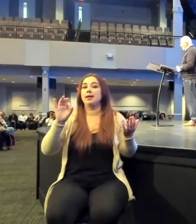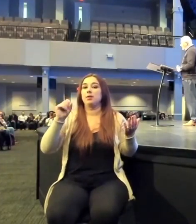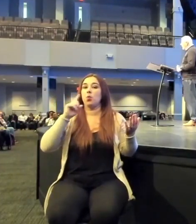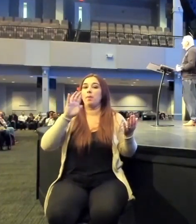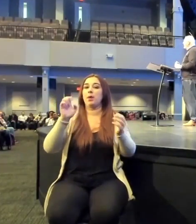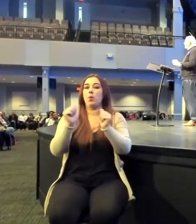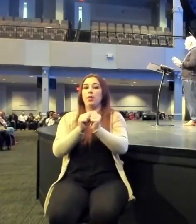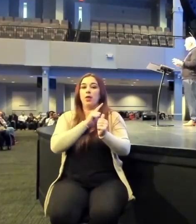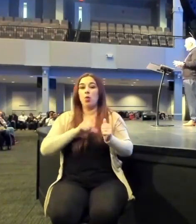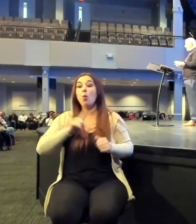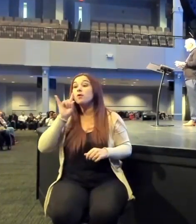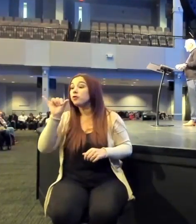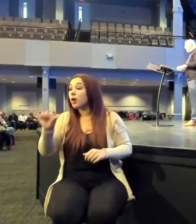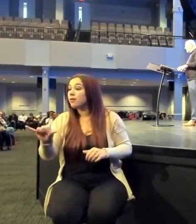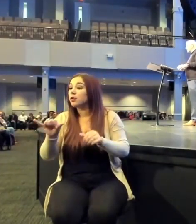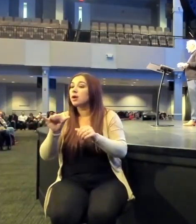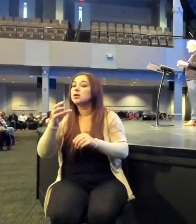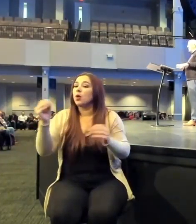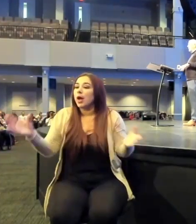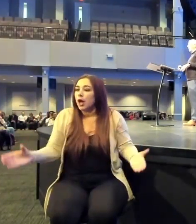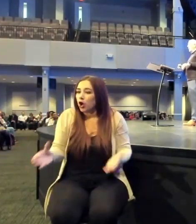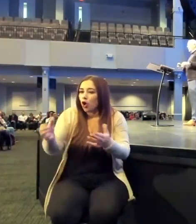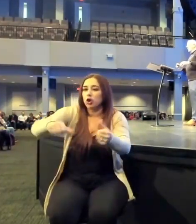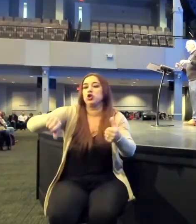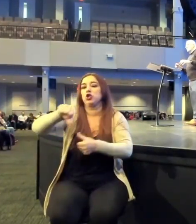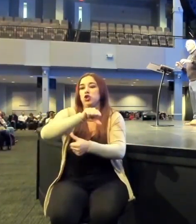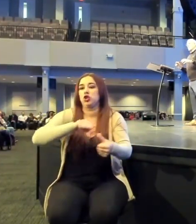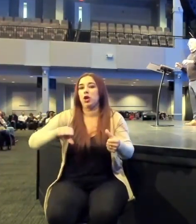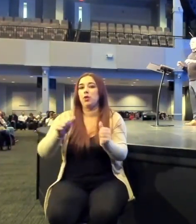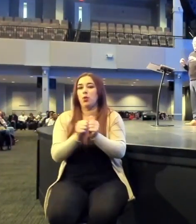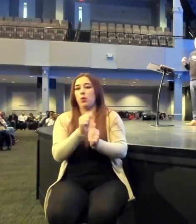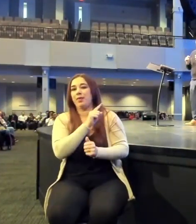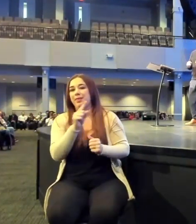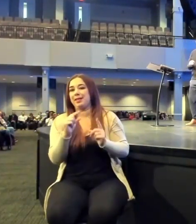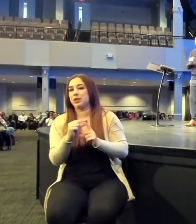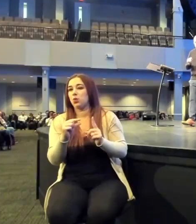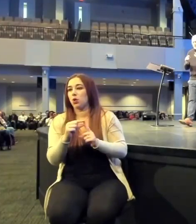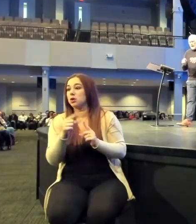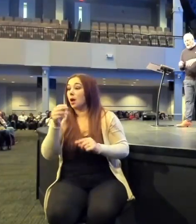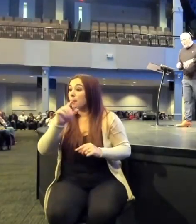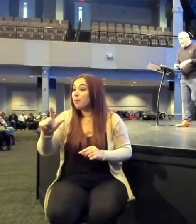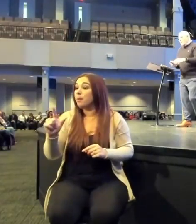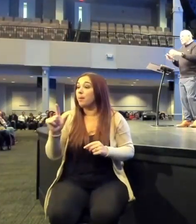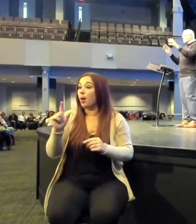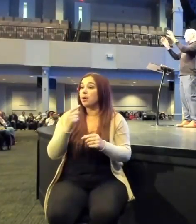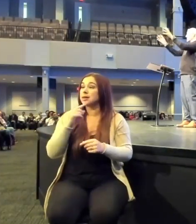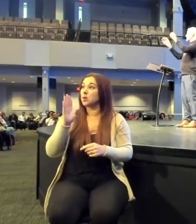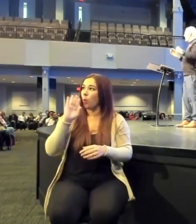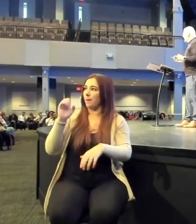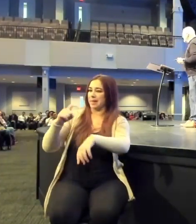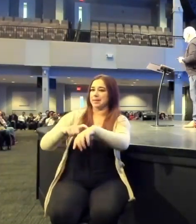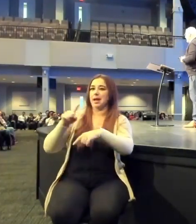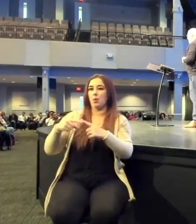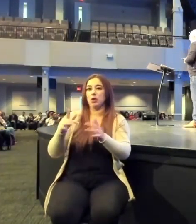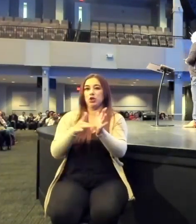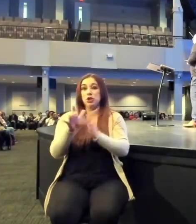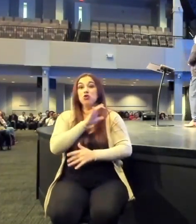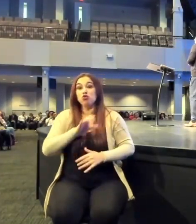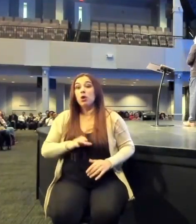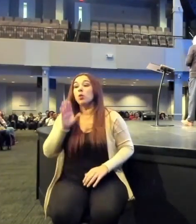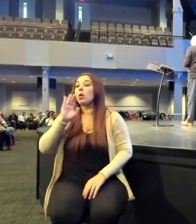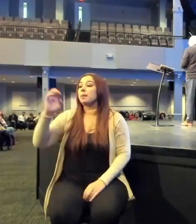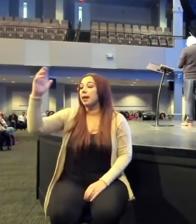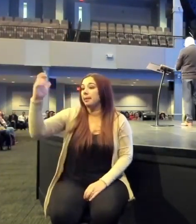Lord forever. Therefore, encourage one another with these words. Paul says there will be a time when Jesus Christ will come